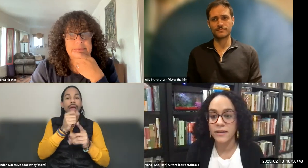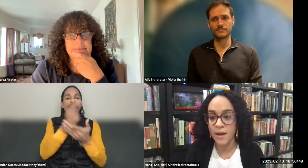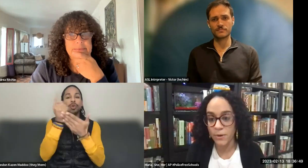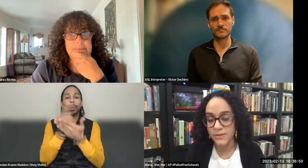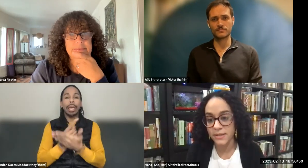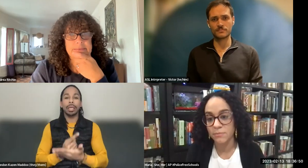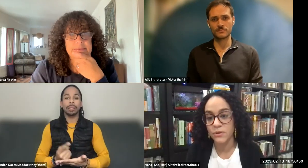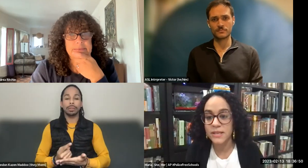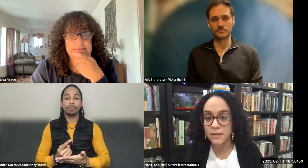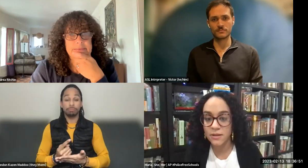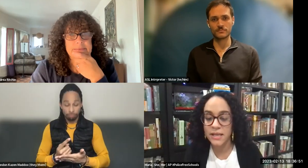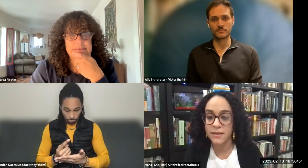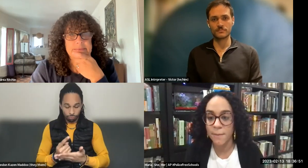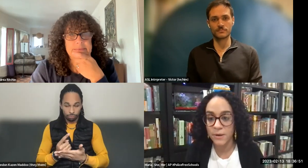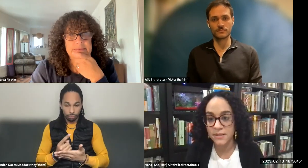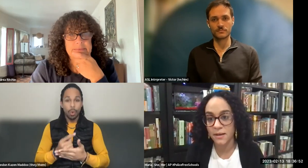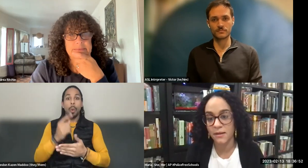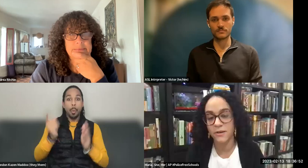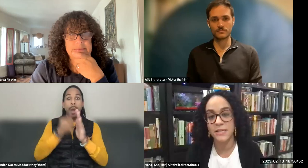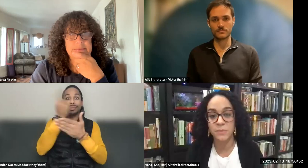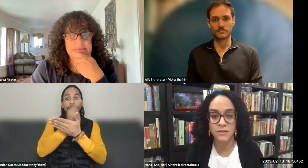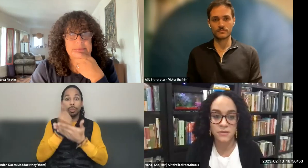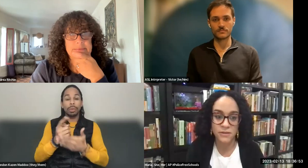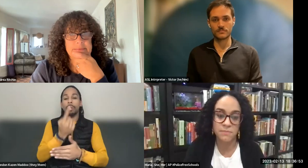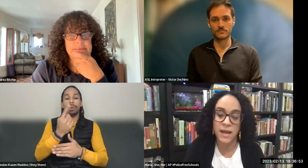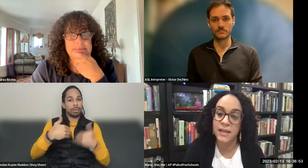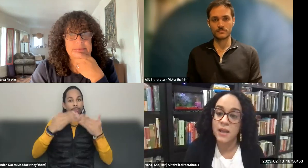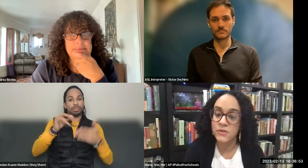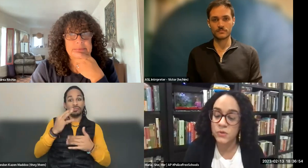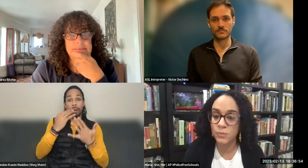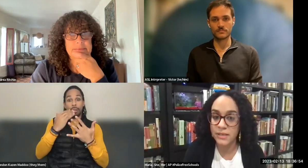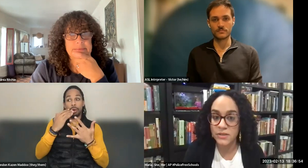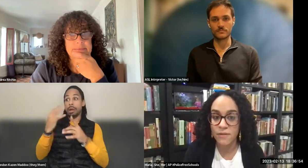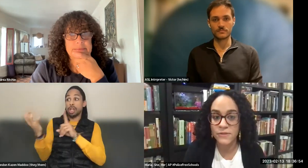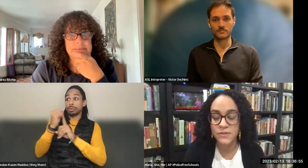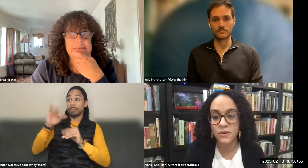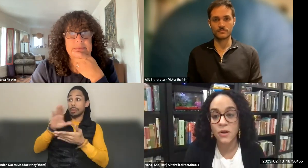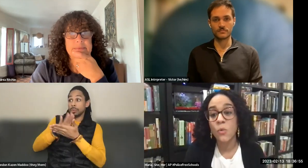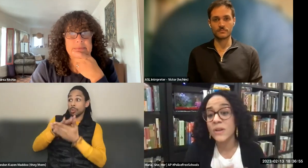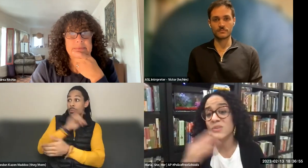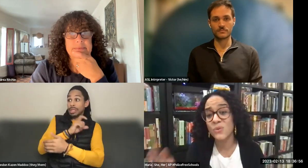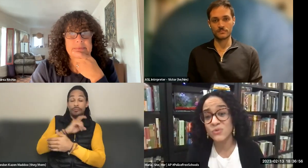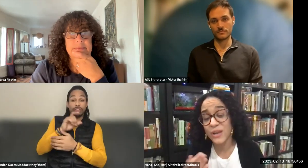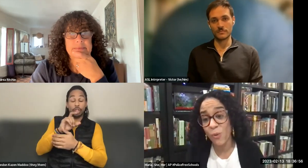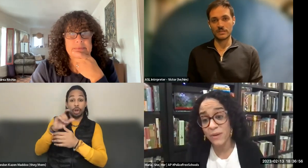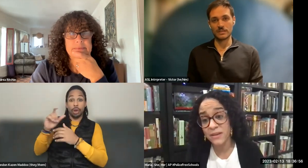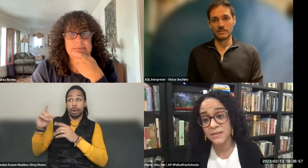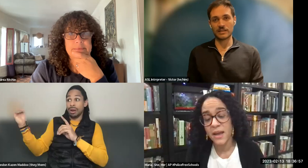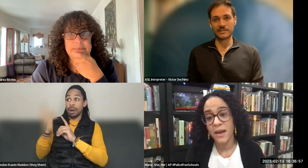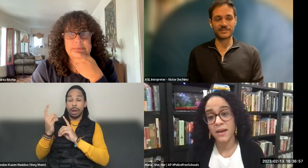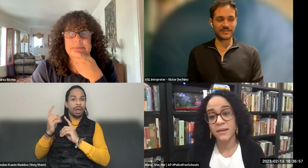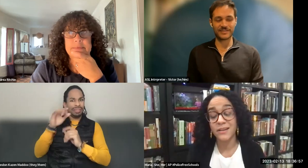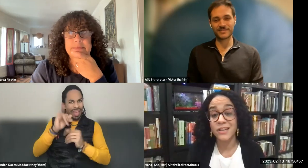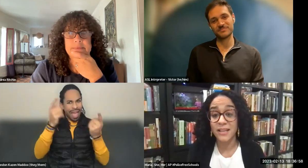week, a young person, particularly a young person of color, is being assaulted by a school police officer. When schools